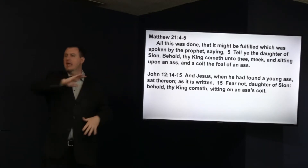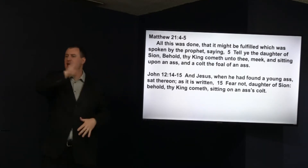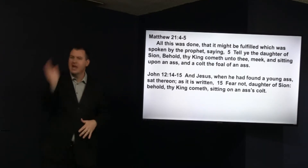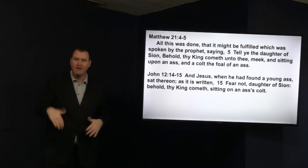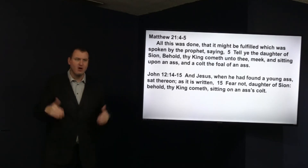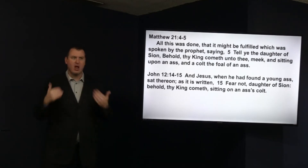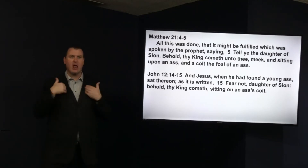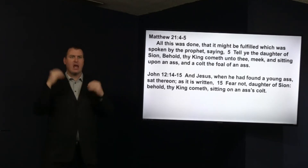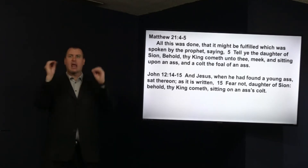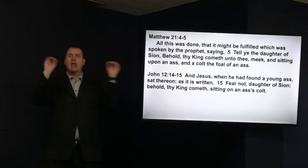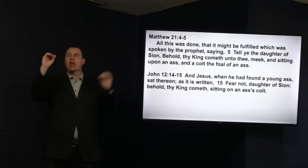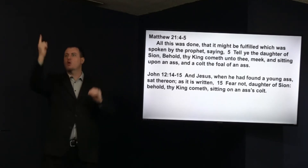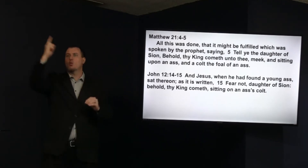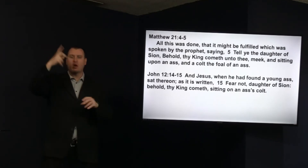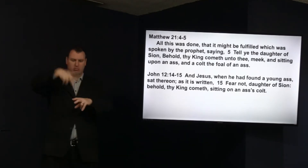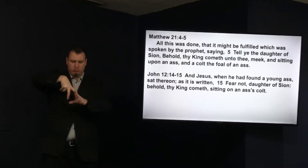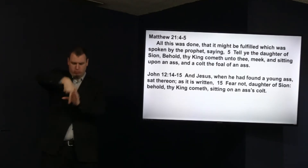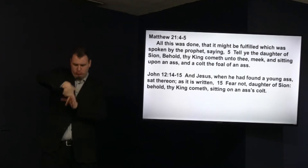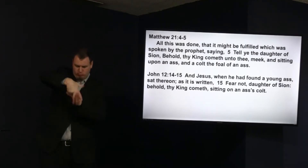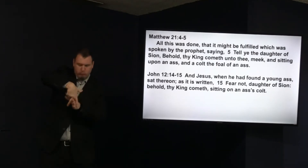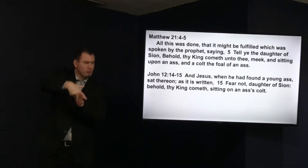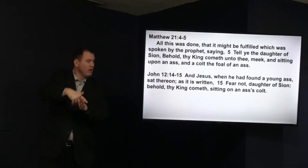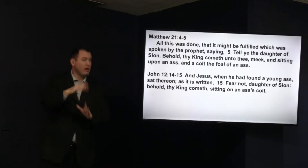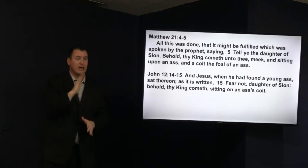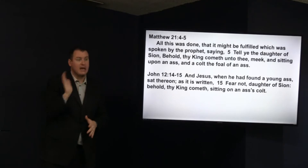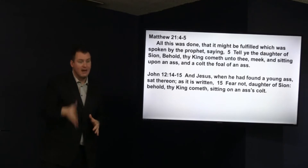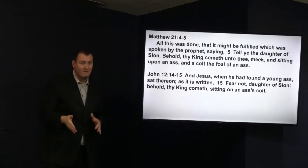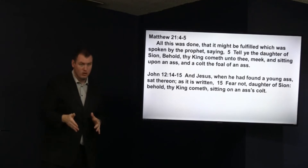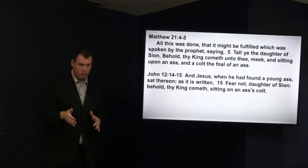first. No one had ever